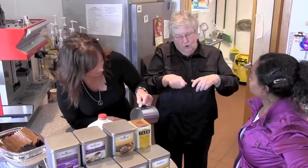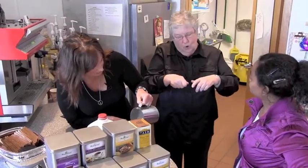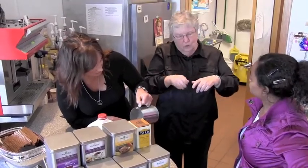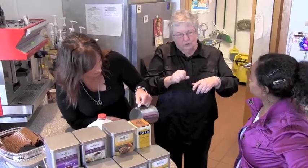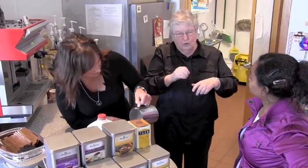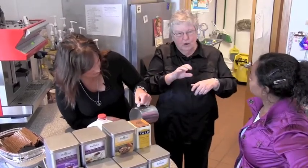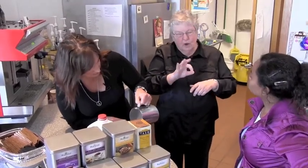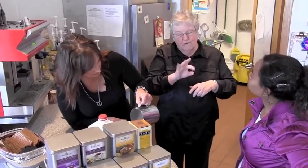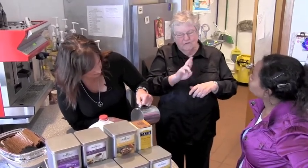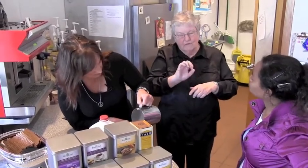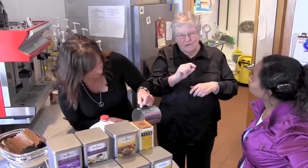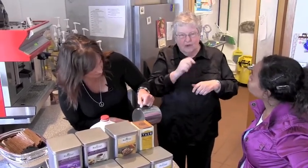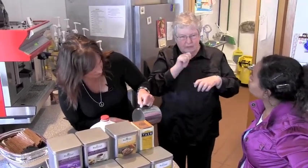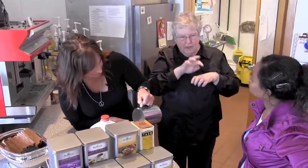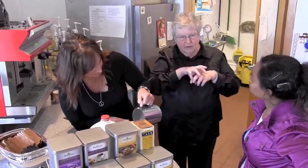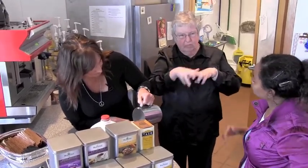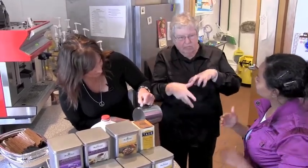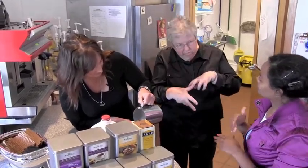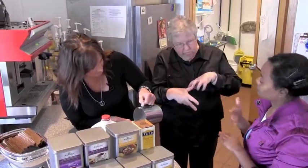froth